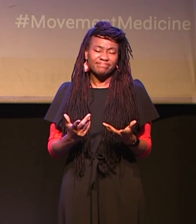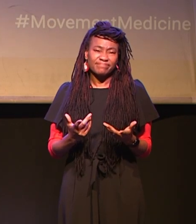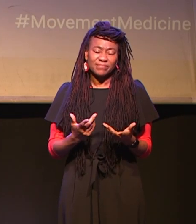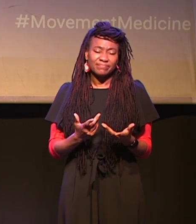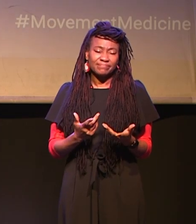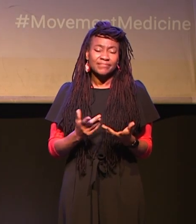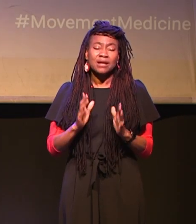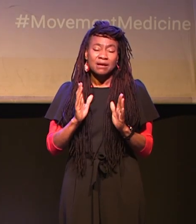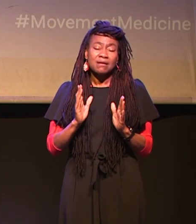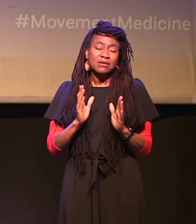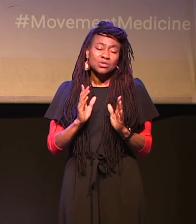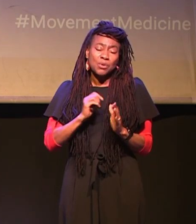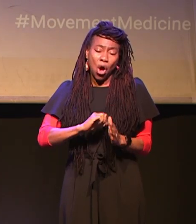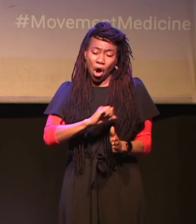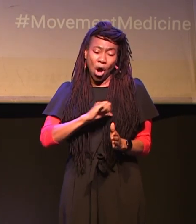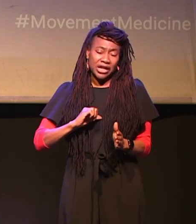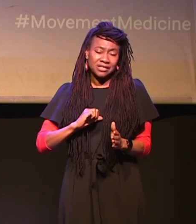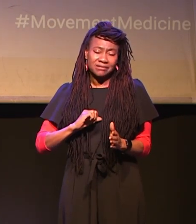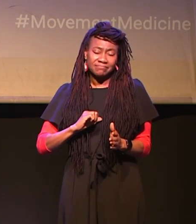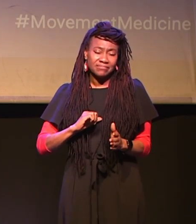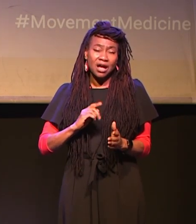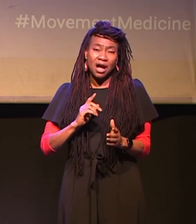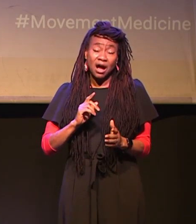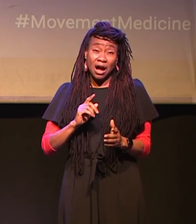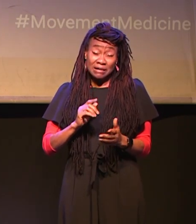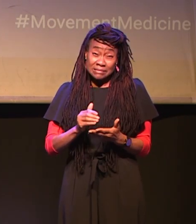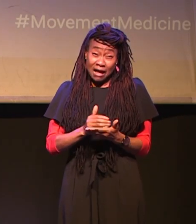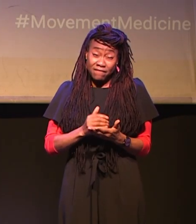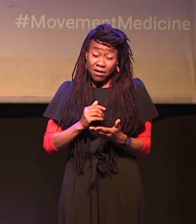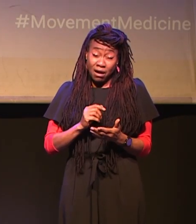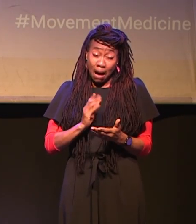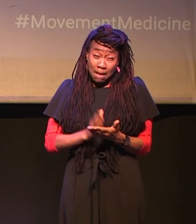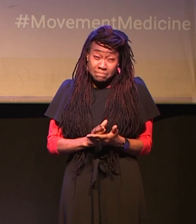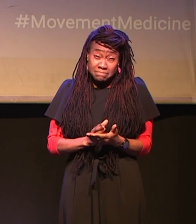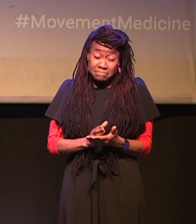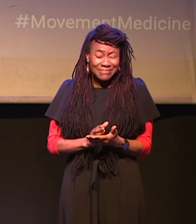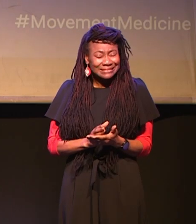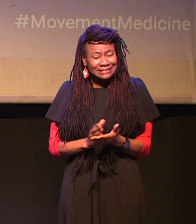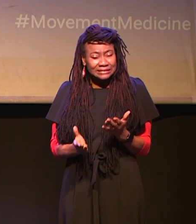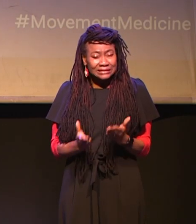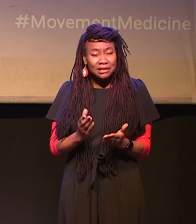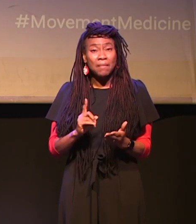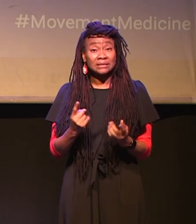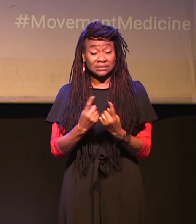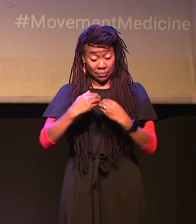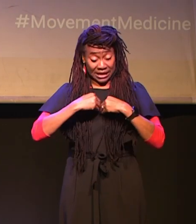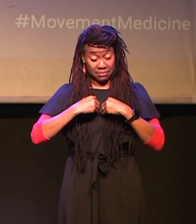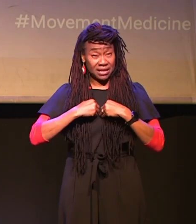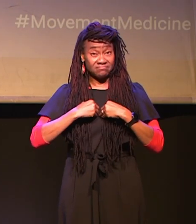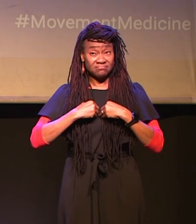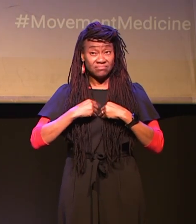Just to be honest. But there's something in me that can't be touched, even if you touch